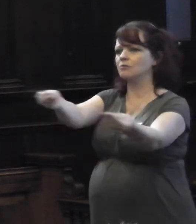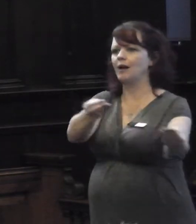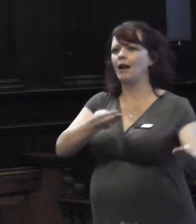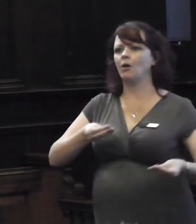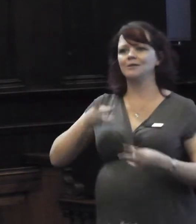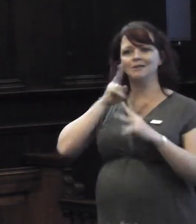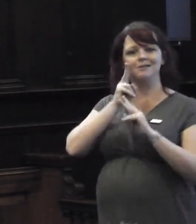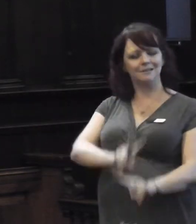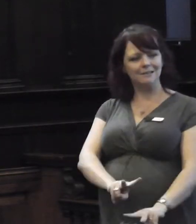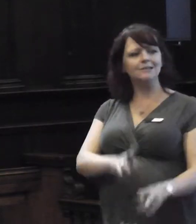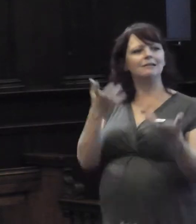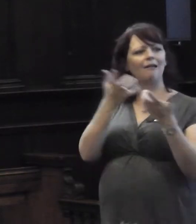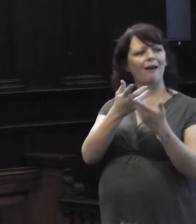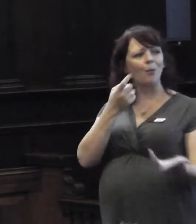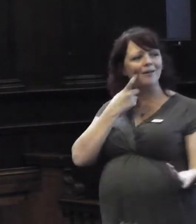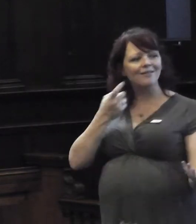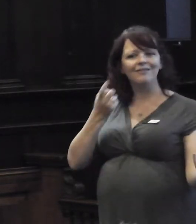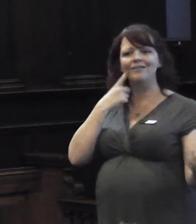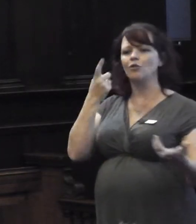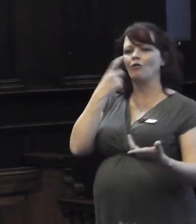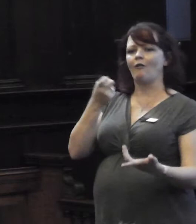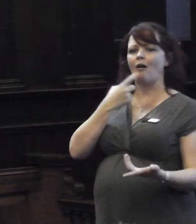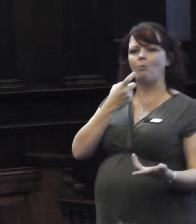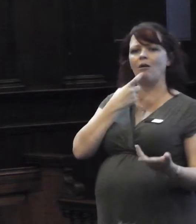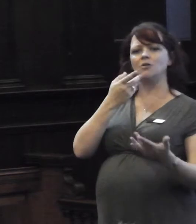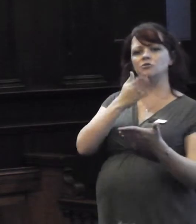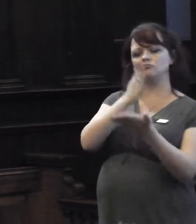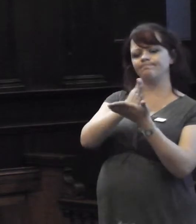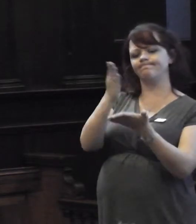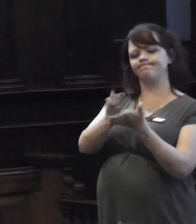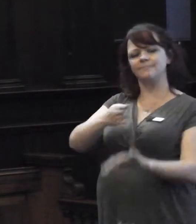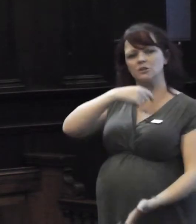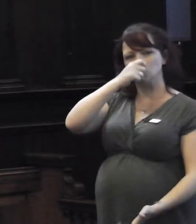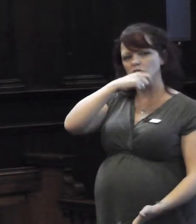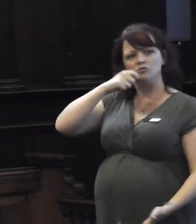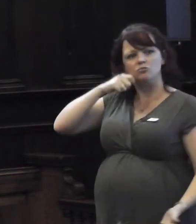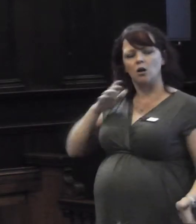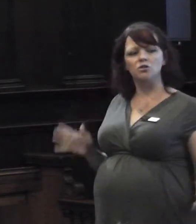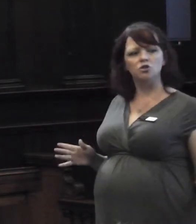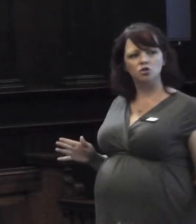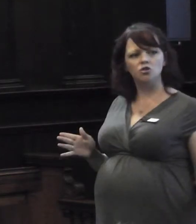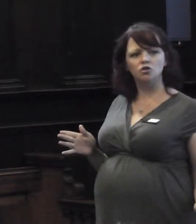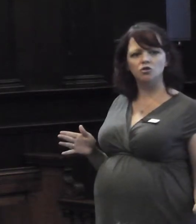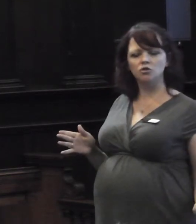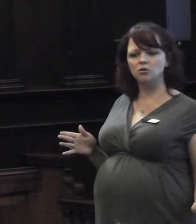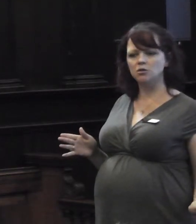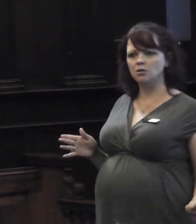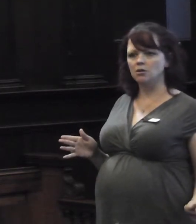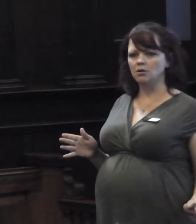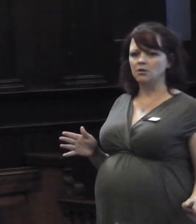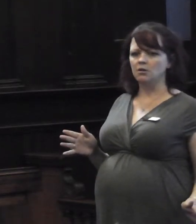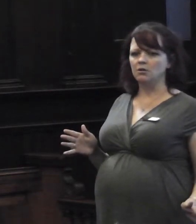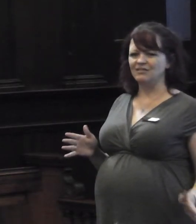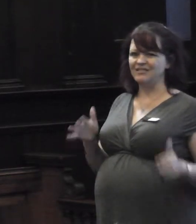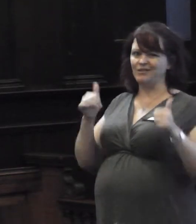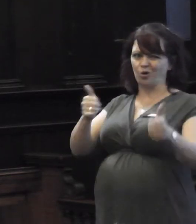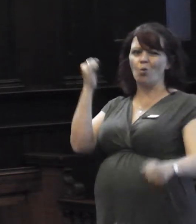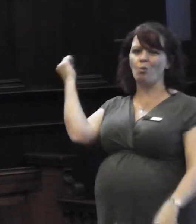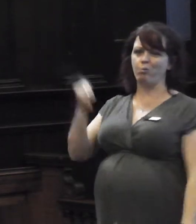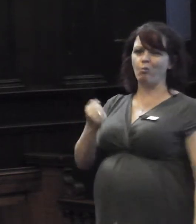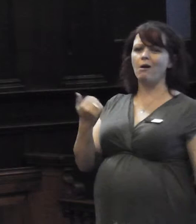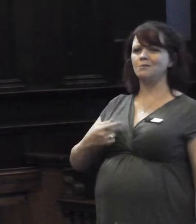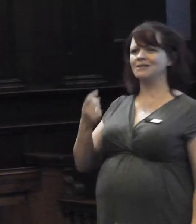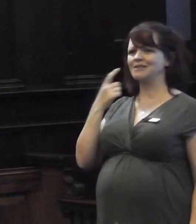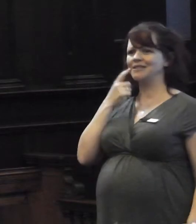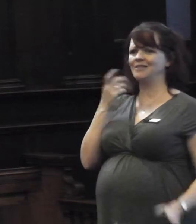see an illustration of what I've just been talking about. It's an effective weapon. It can be